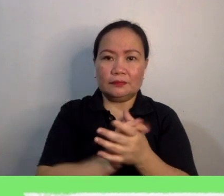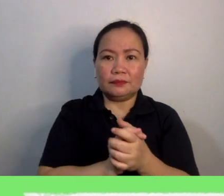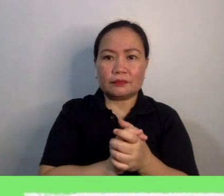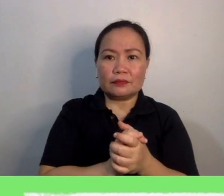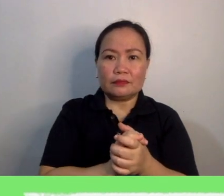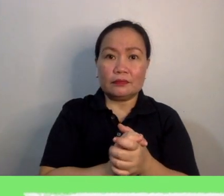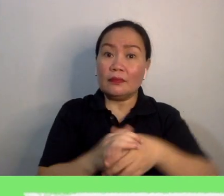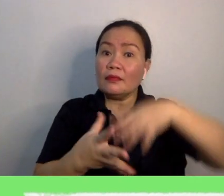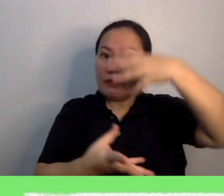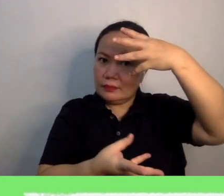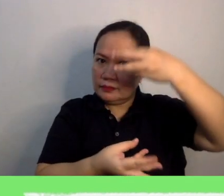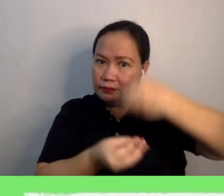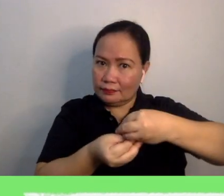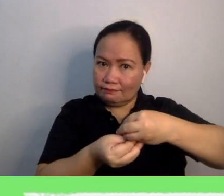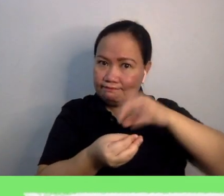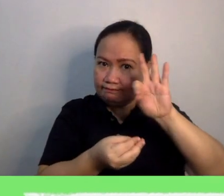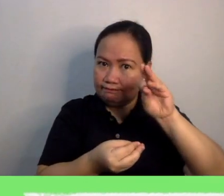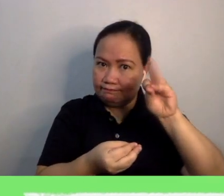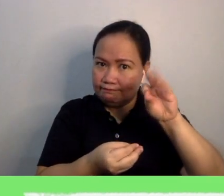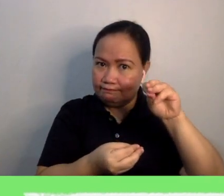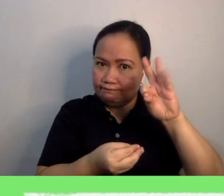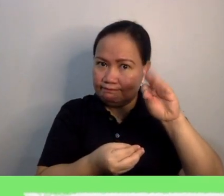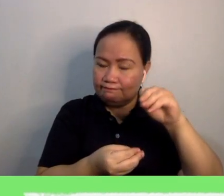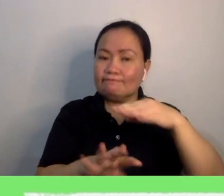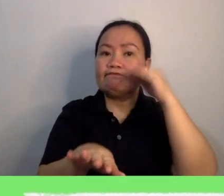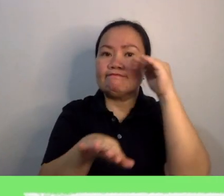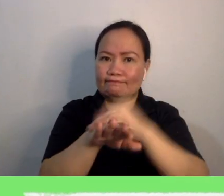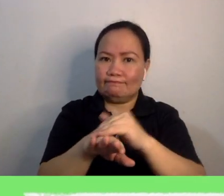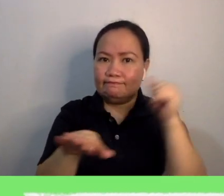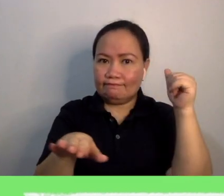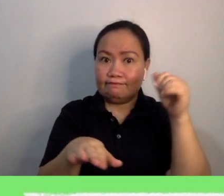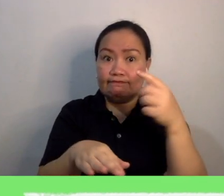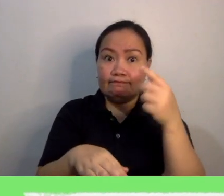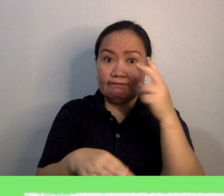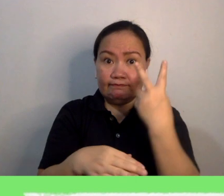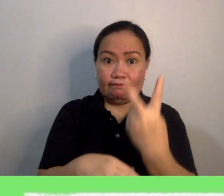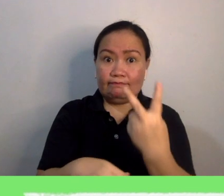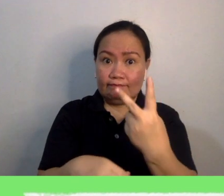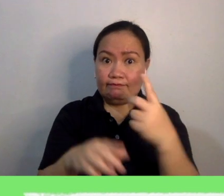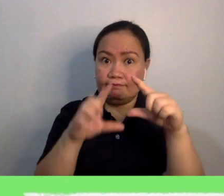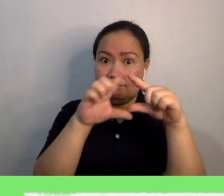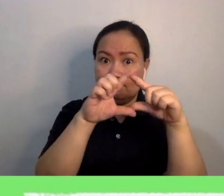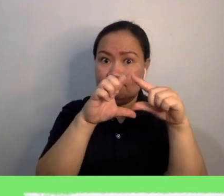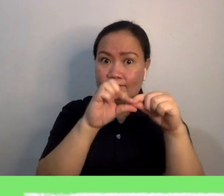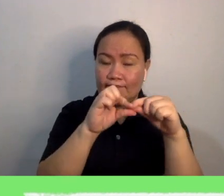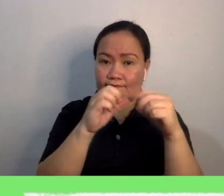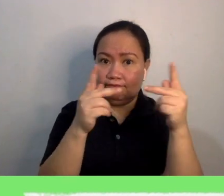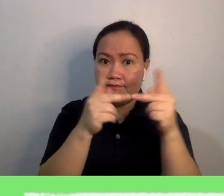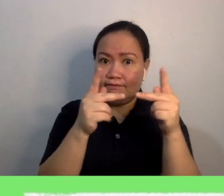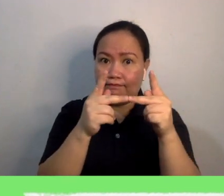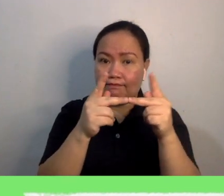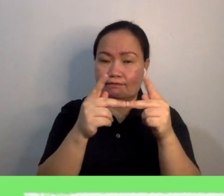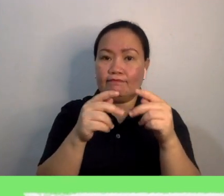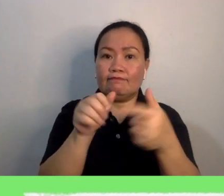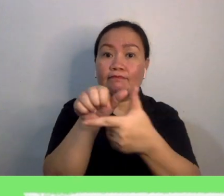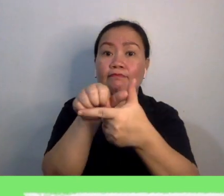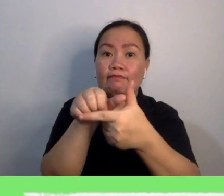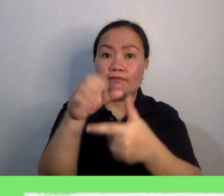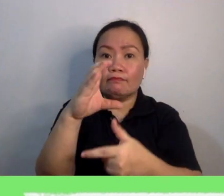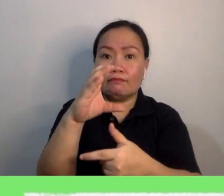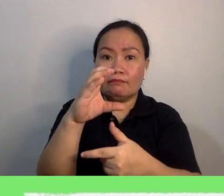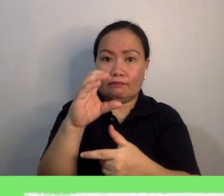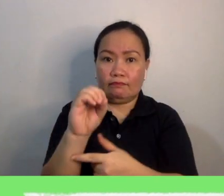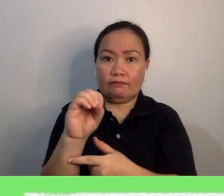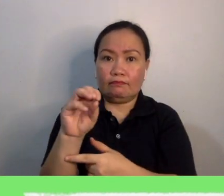since 90 ang sum ng dalawang angles mo, therefore, this is an example of complementary